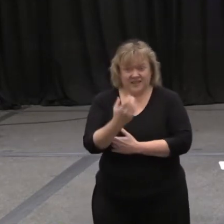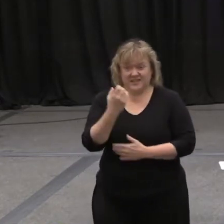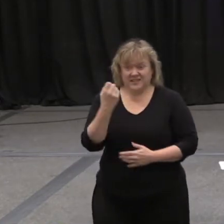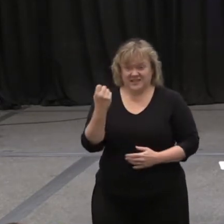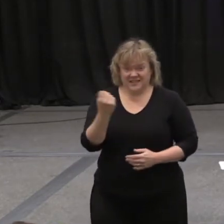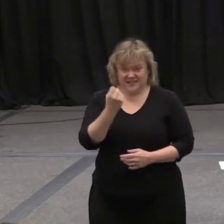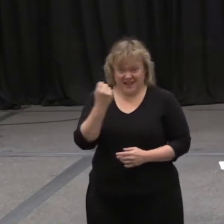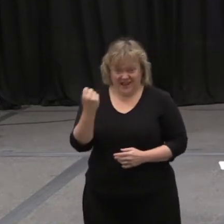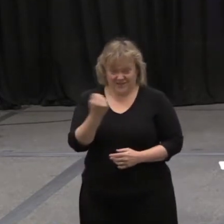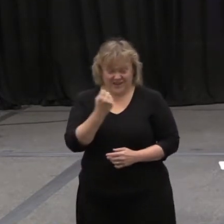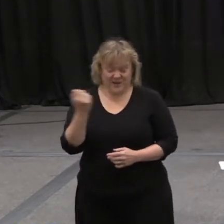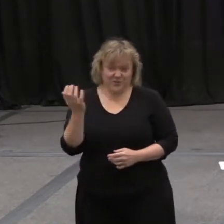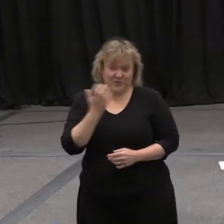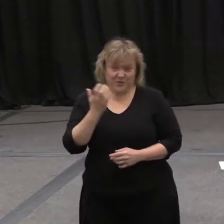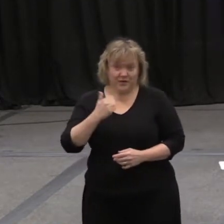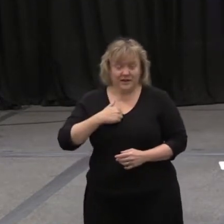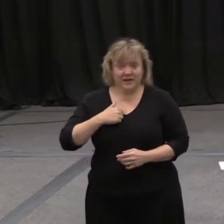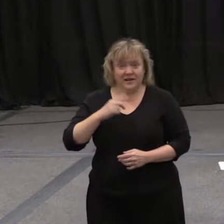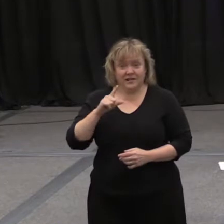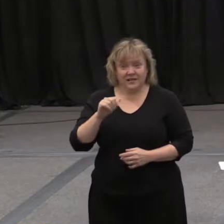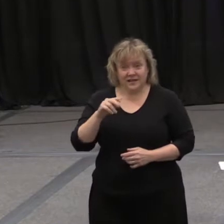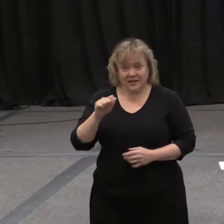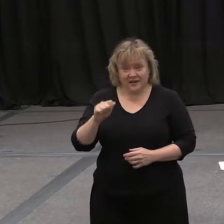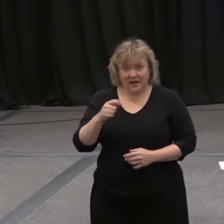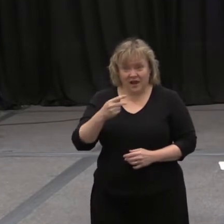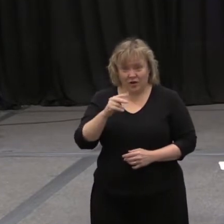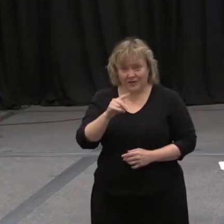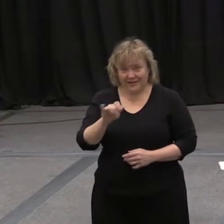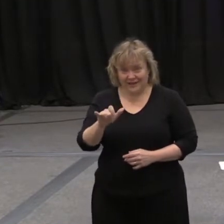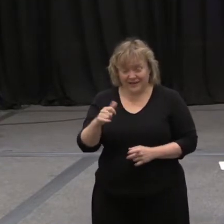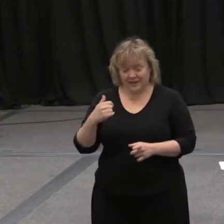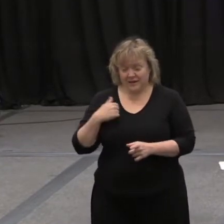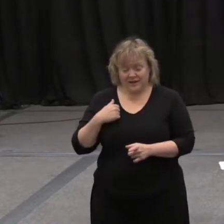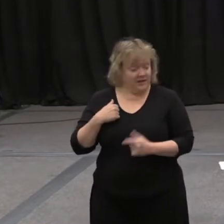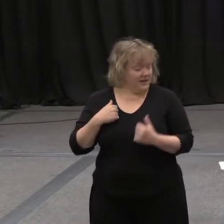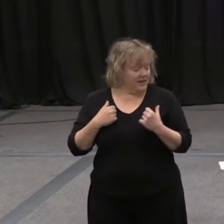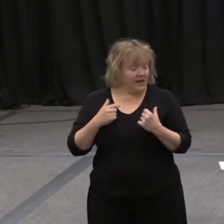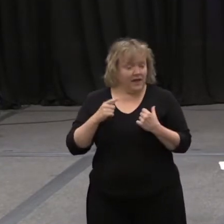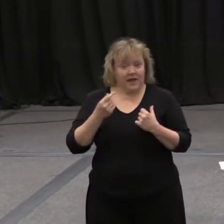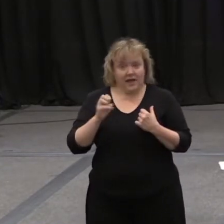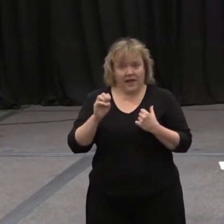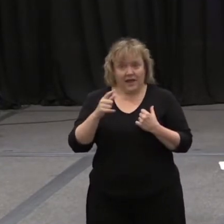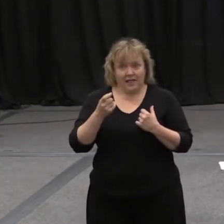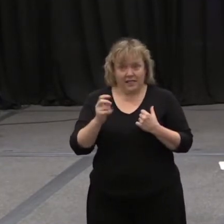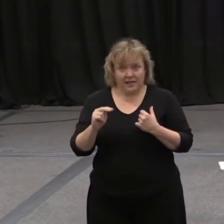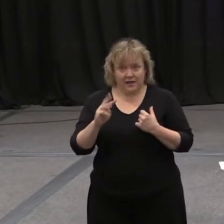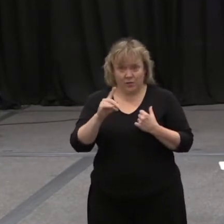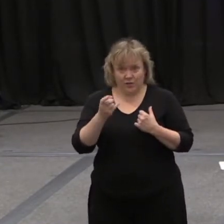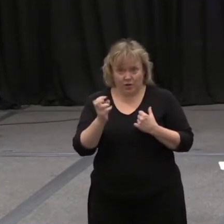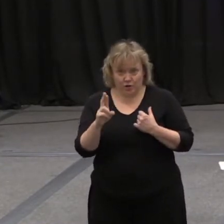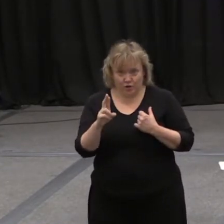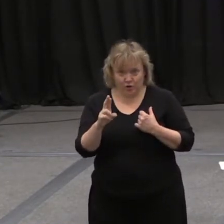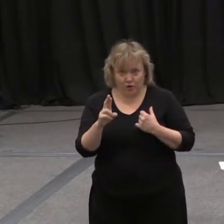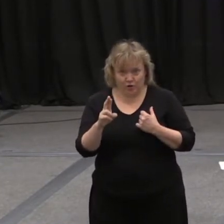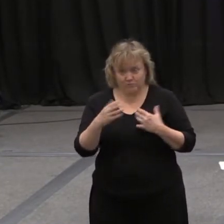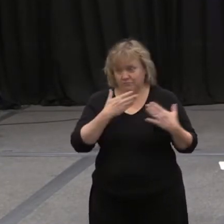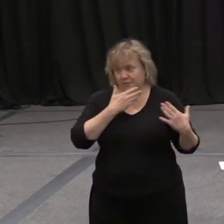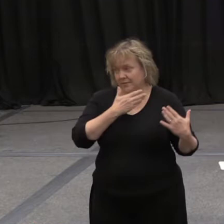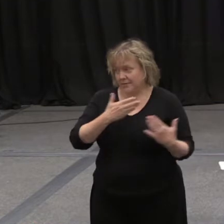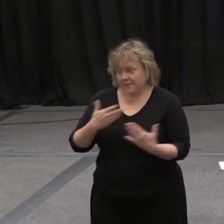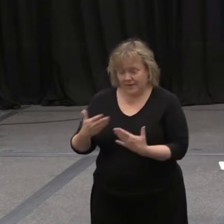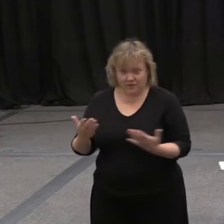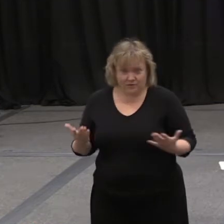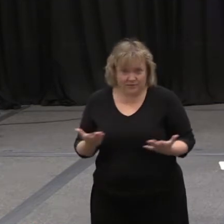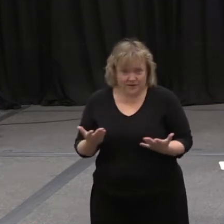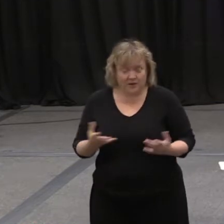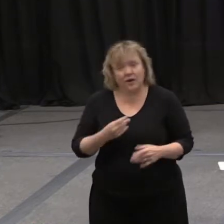Wood Hall. I'm Nina Hartley. I am Ellen Willard. And thank you all for coming. And we want to